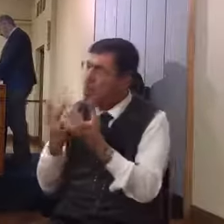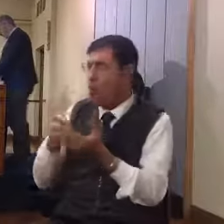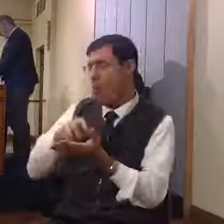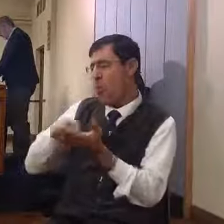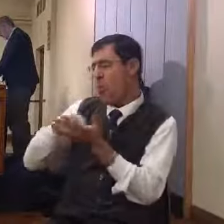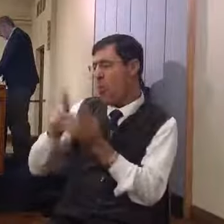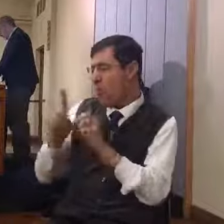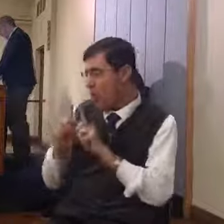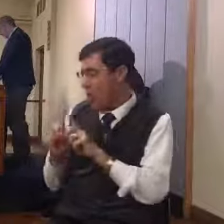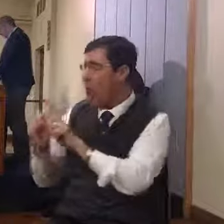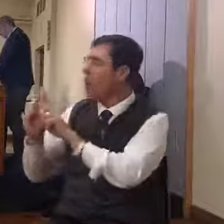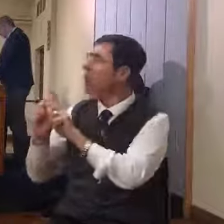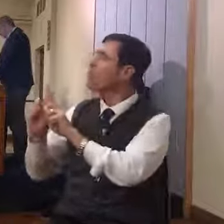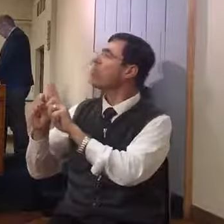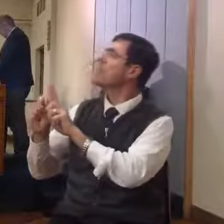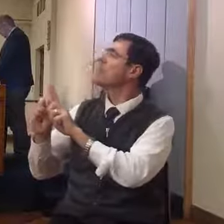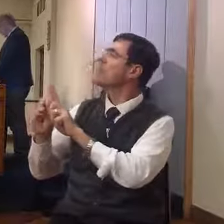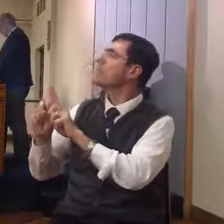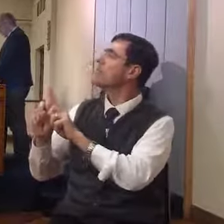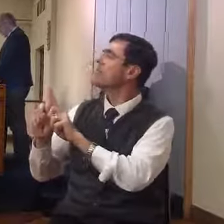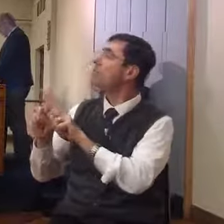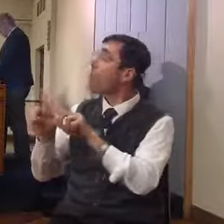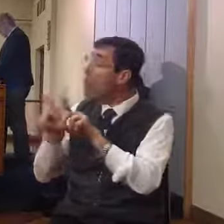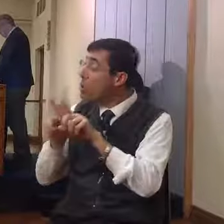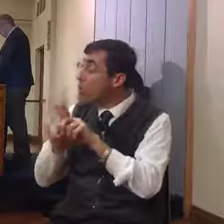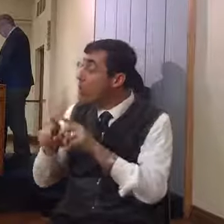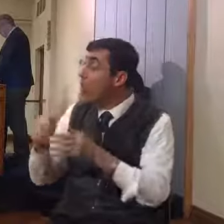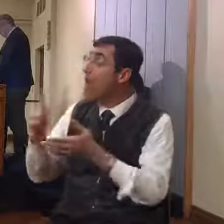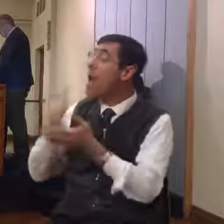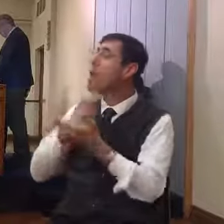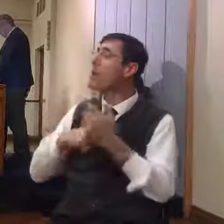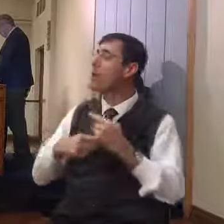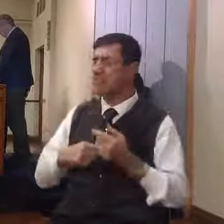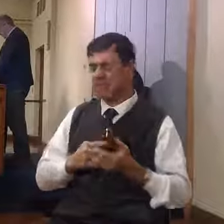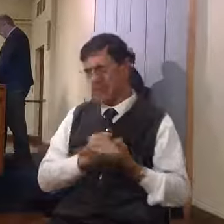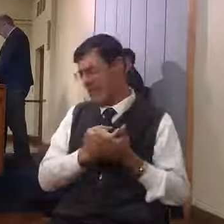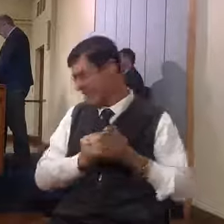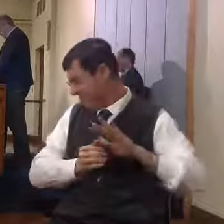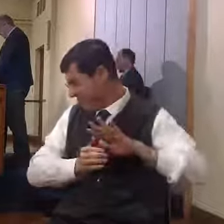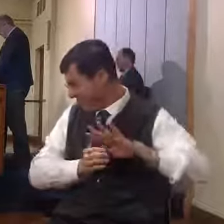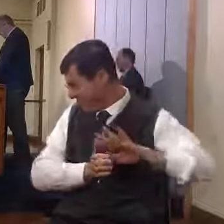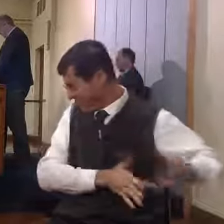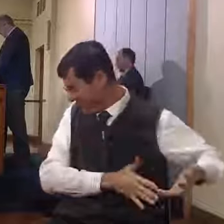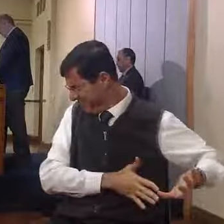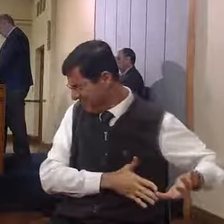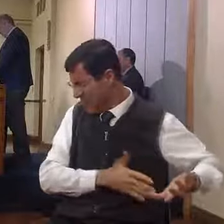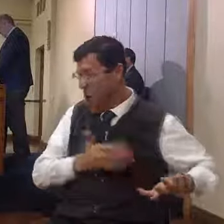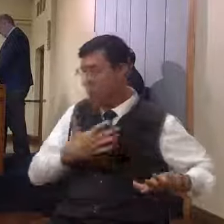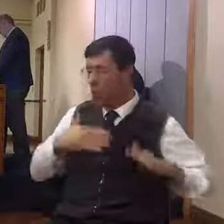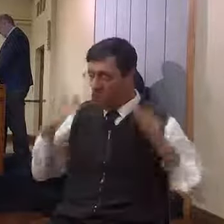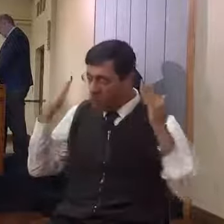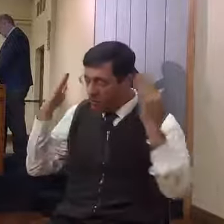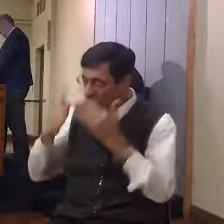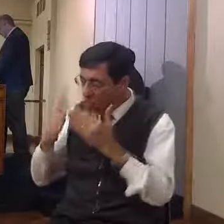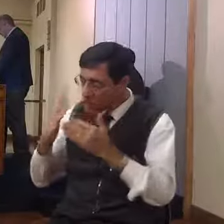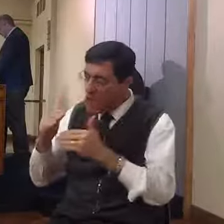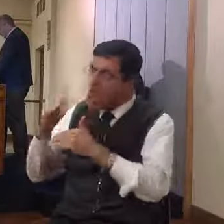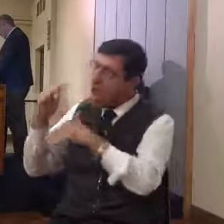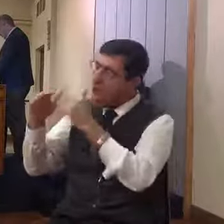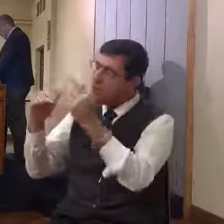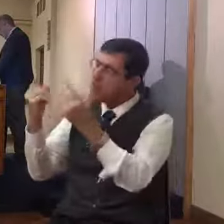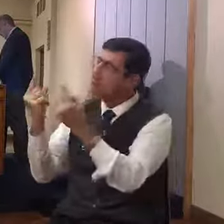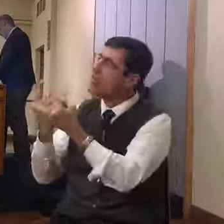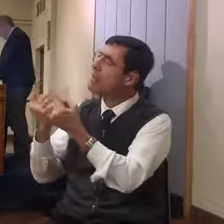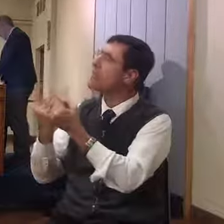our tastes might be more heavenly, O Lord, that we would love those things which are above, and that we would